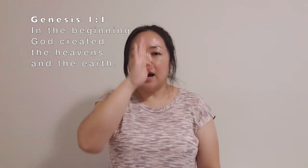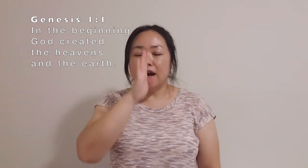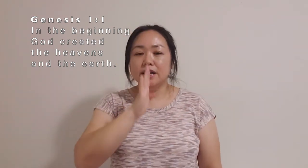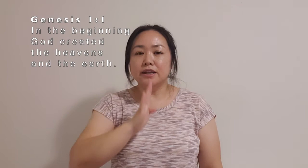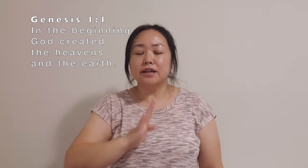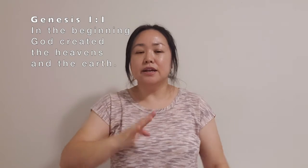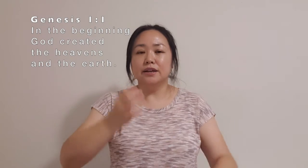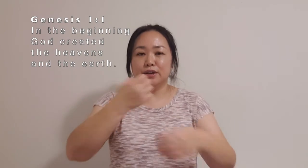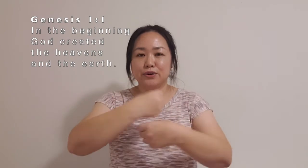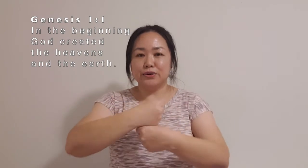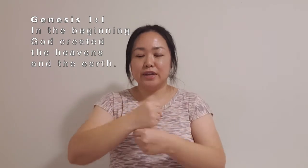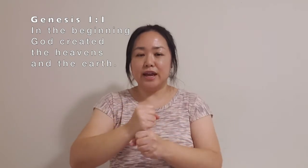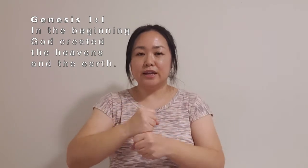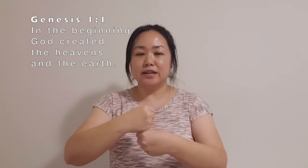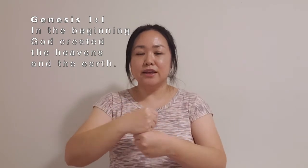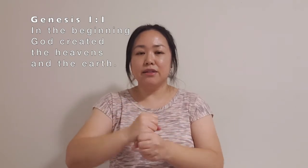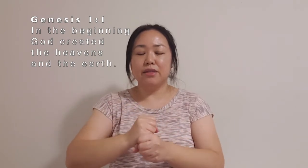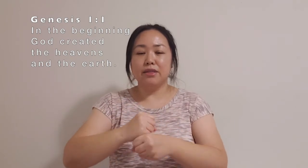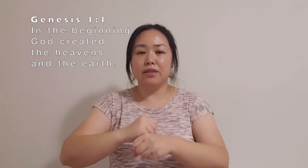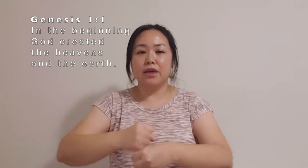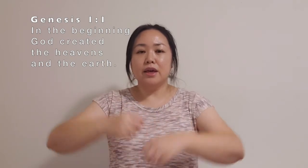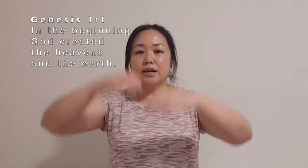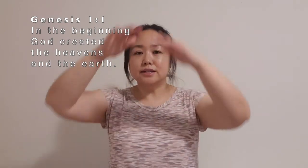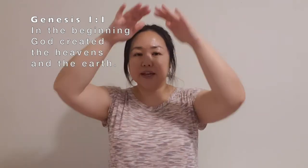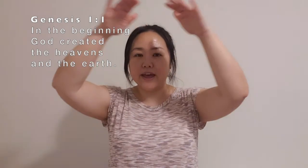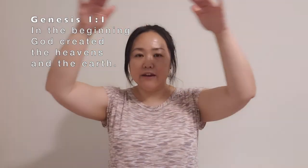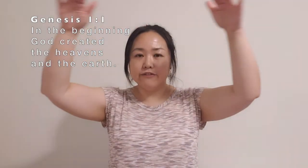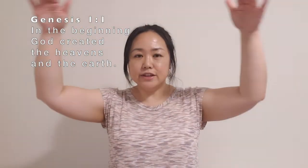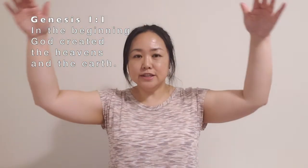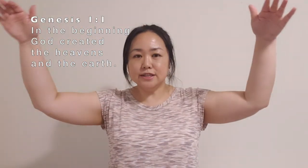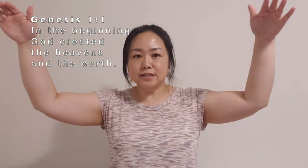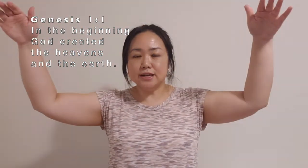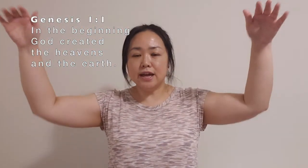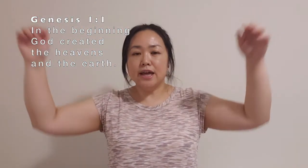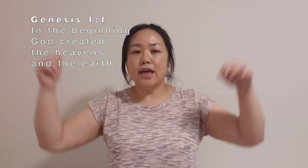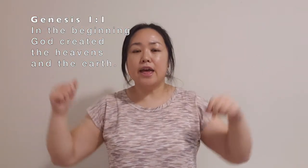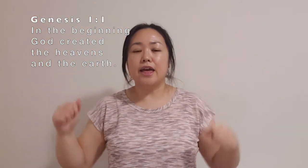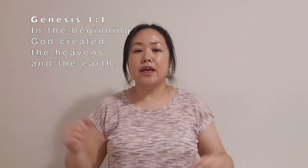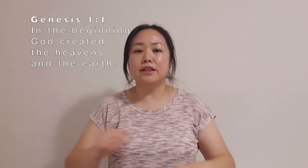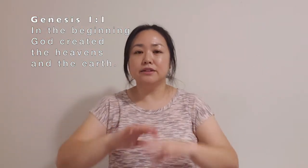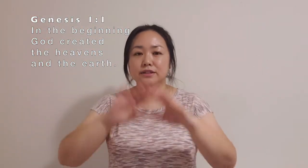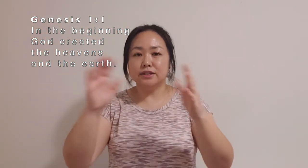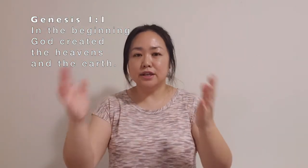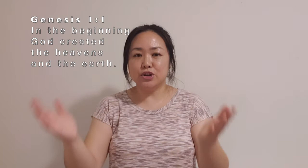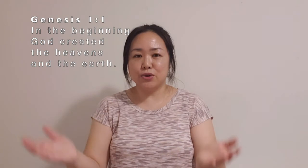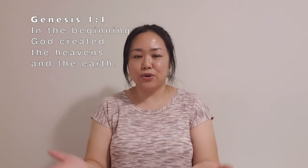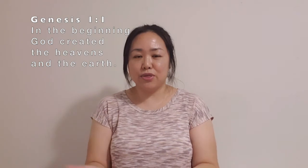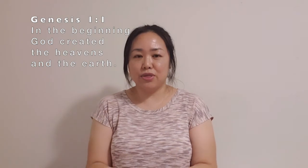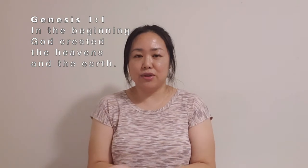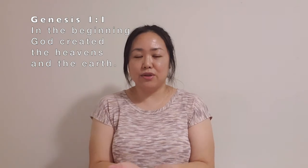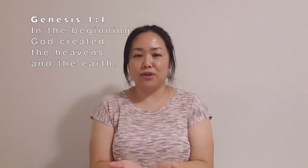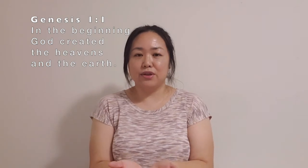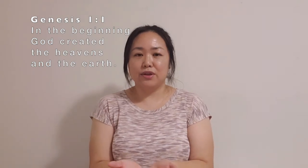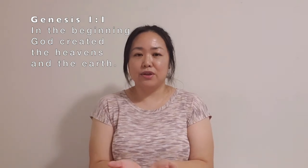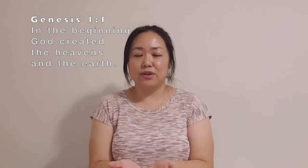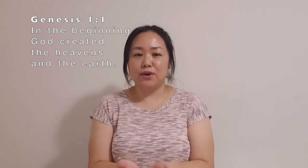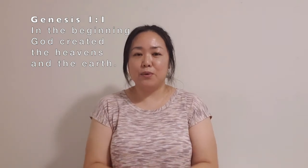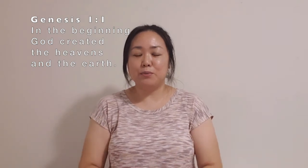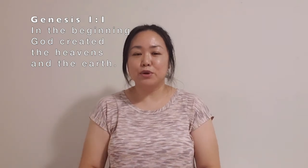God created the heavens and the earth. One more